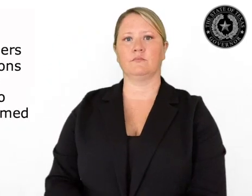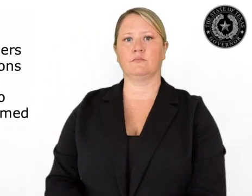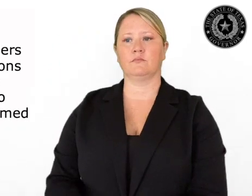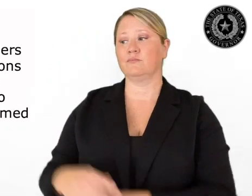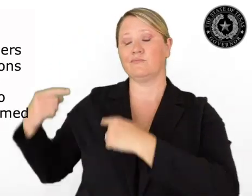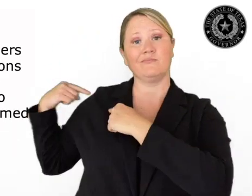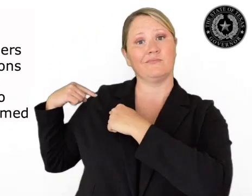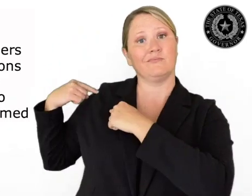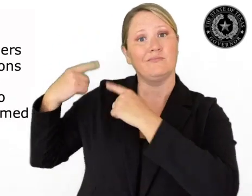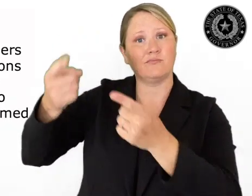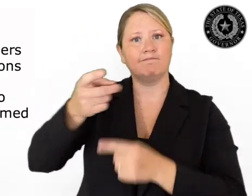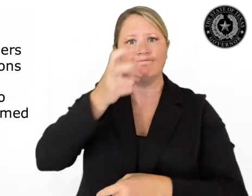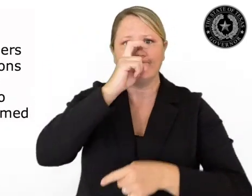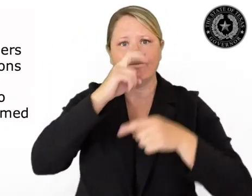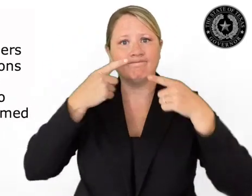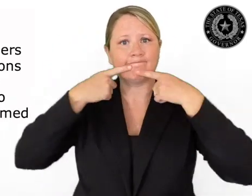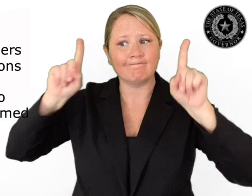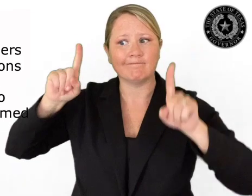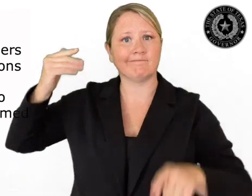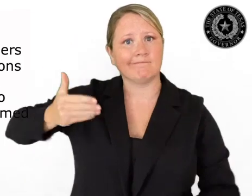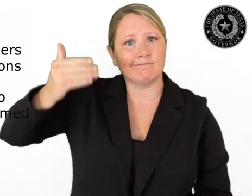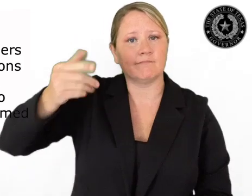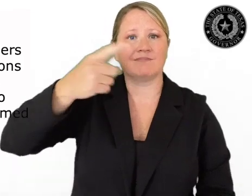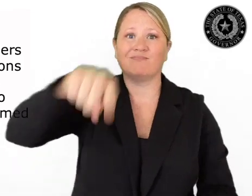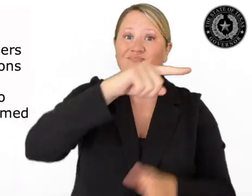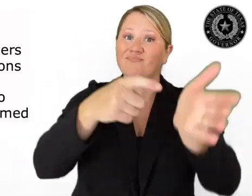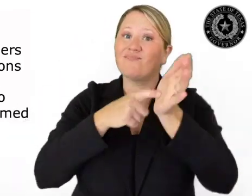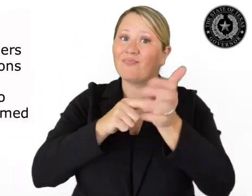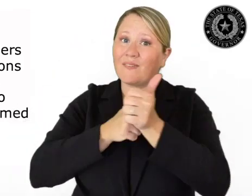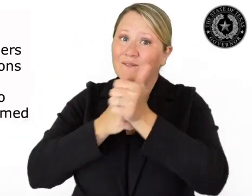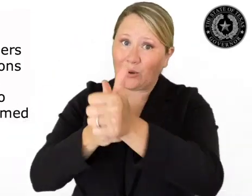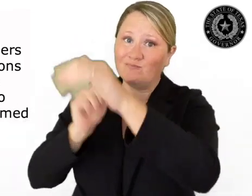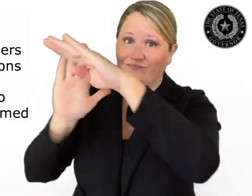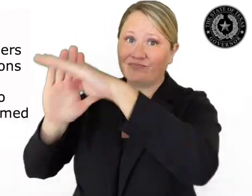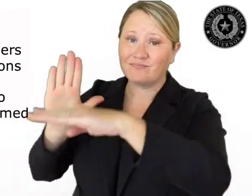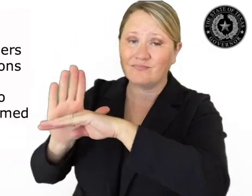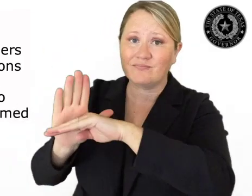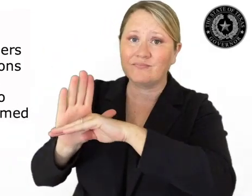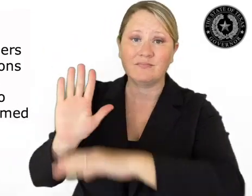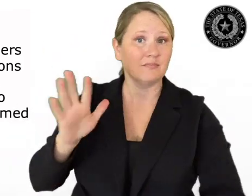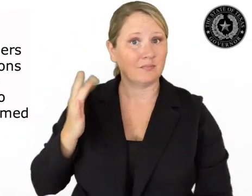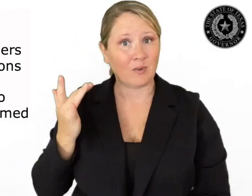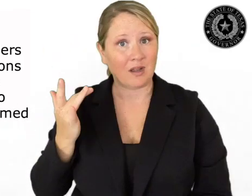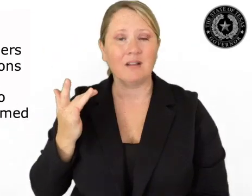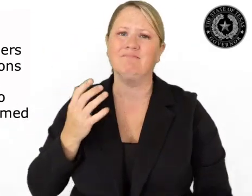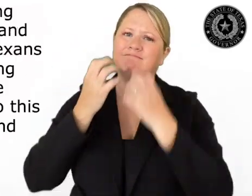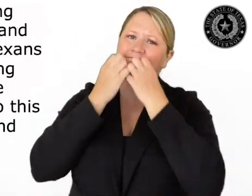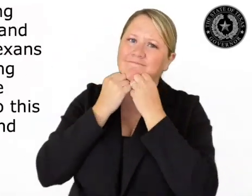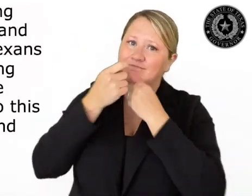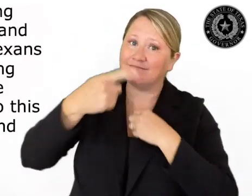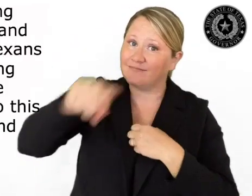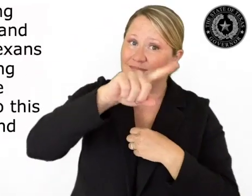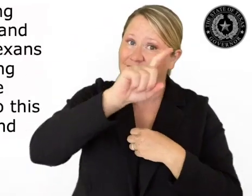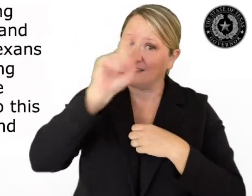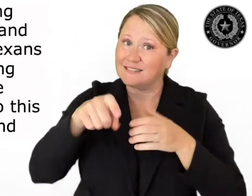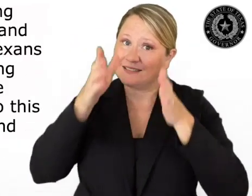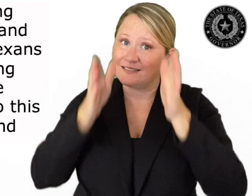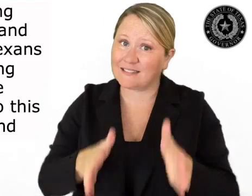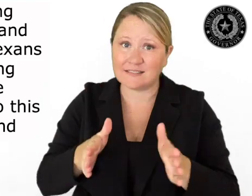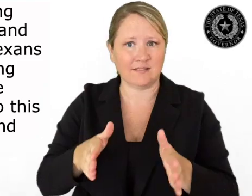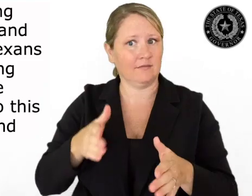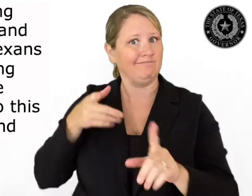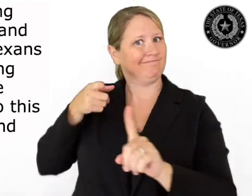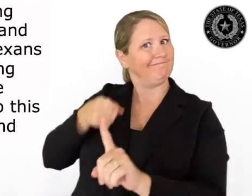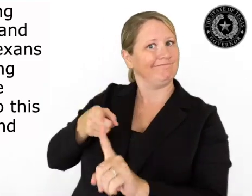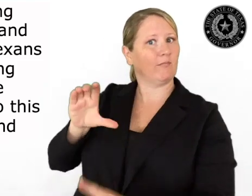whereas, I have issued executive orders and suspensions of Texas laws in response to COVID-19 aimed at protecting the health